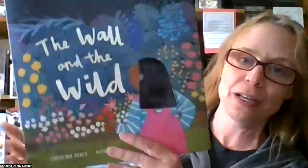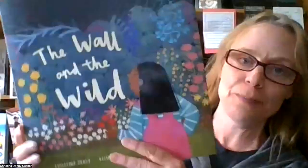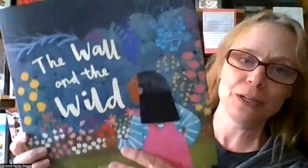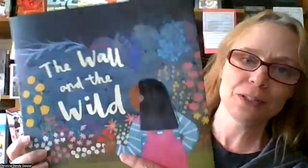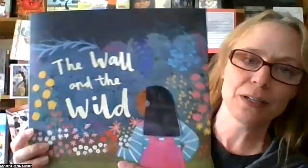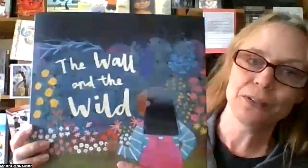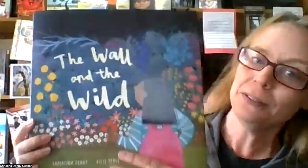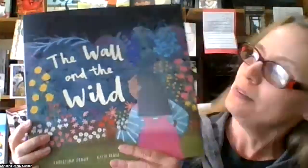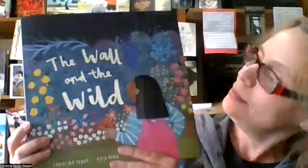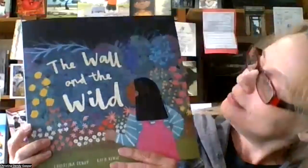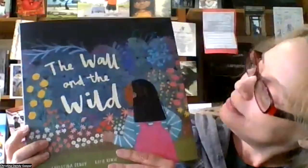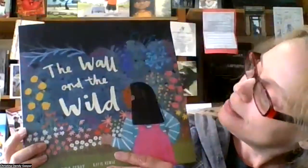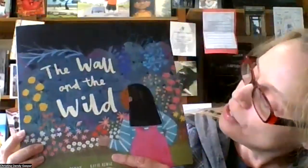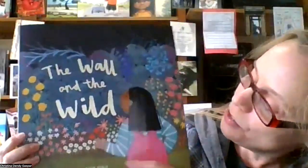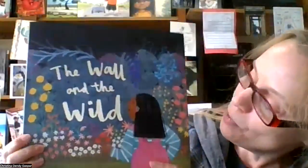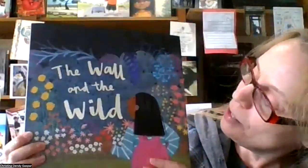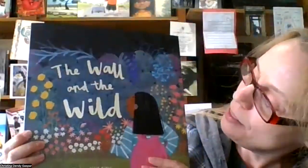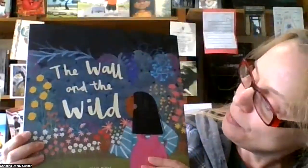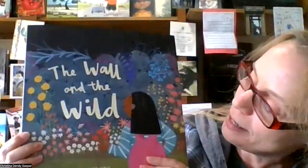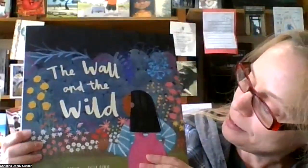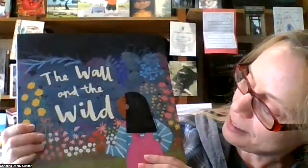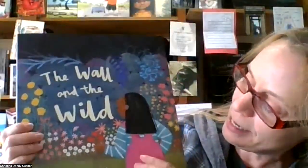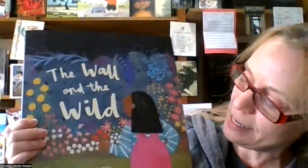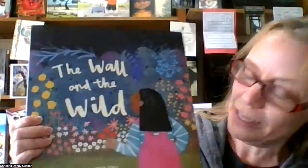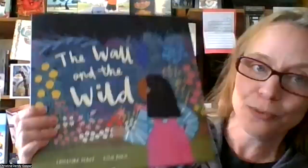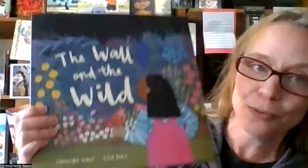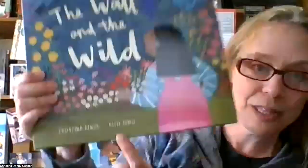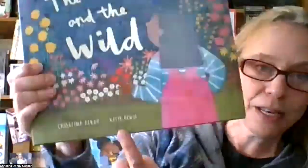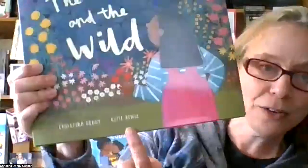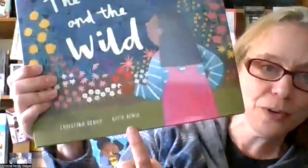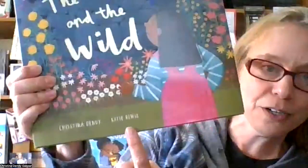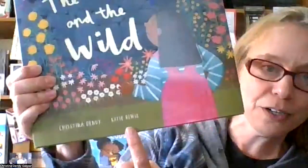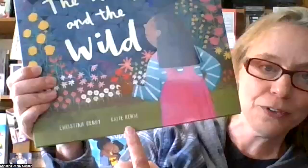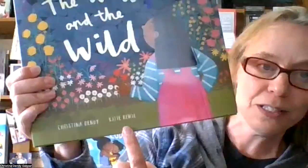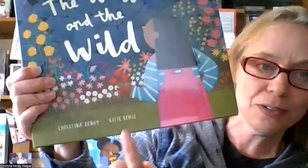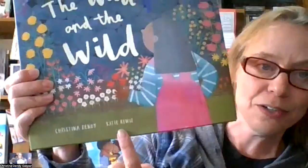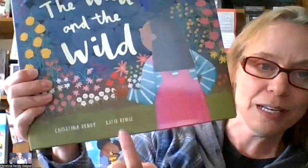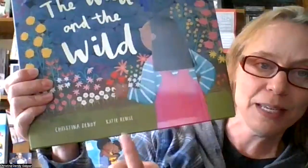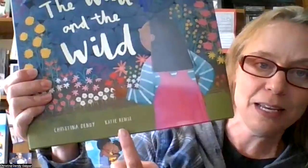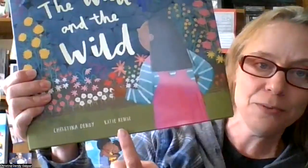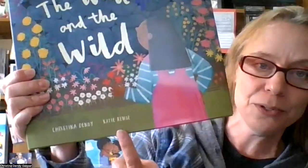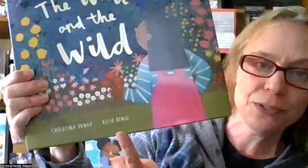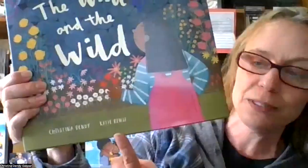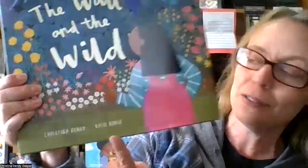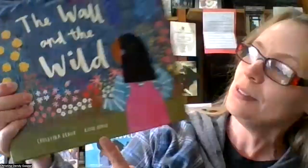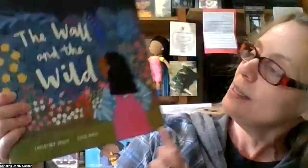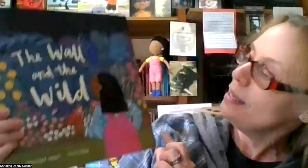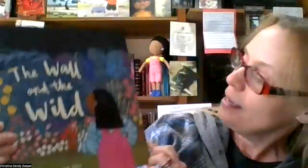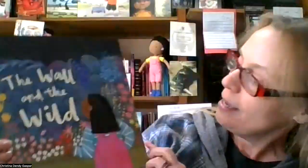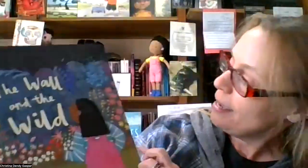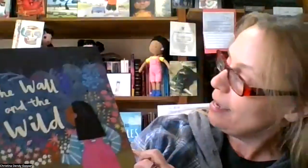It came out a couple years ago. It's called The Wall in the Wild, and it was with another wonderful illustrator named Katie